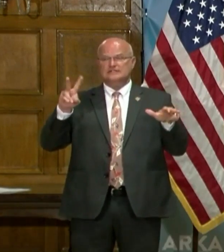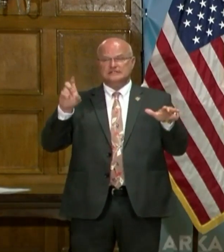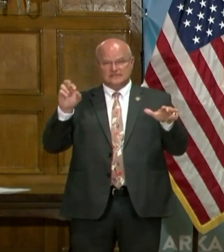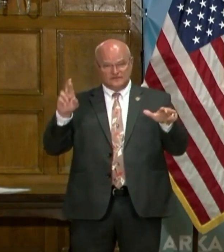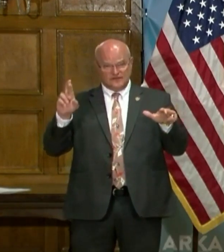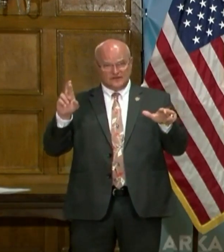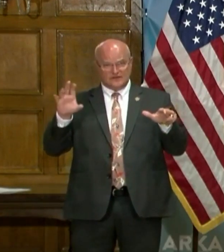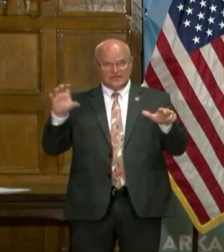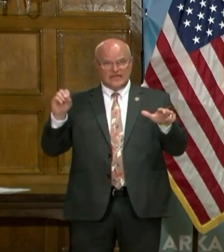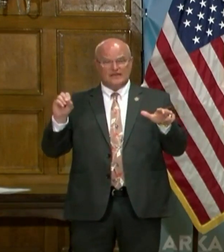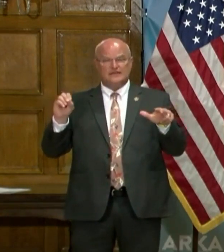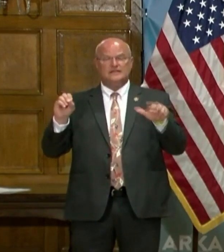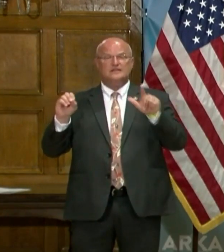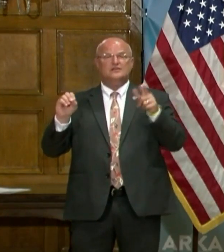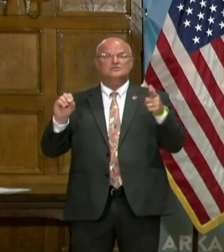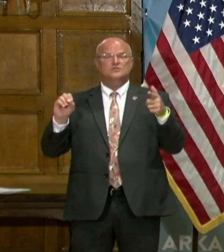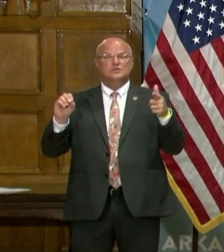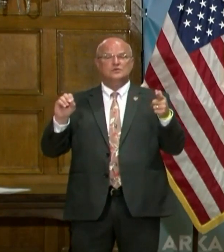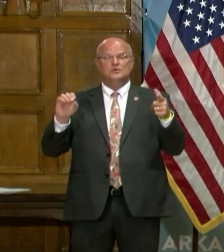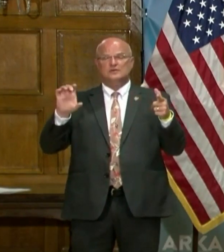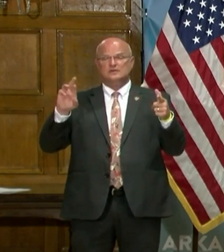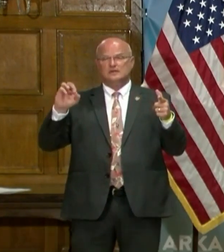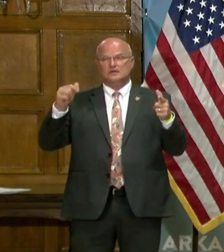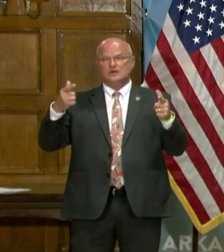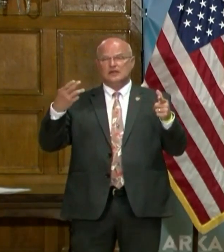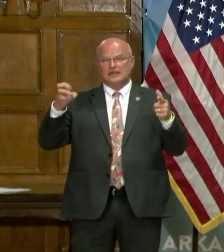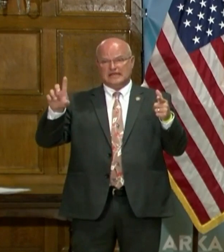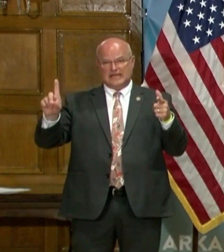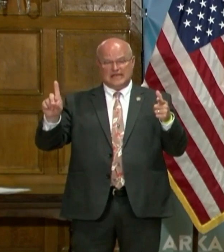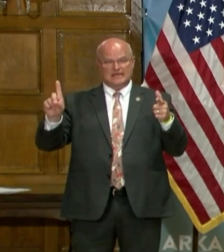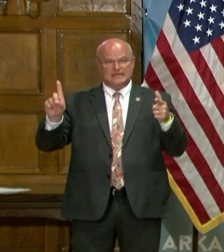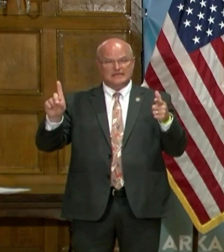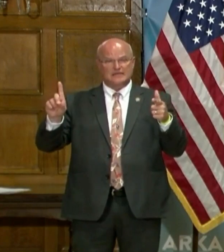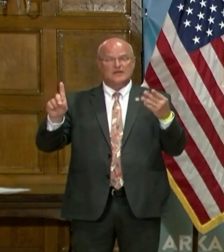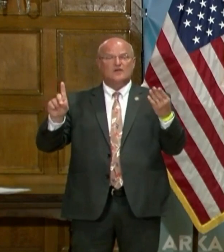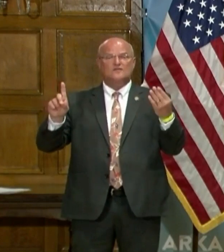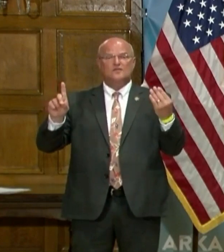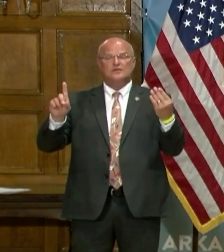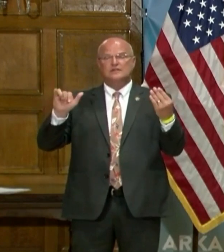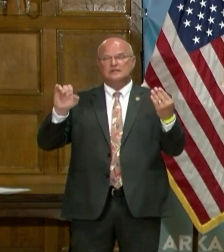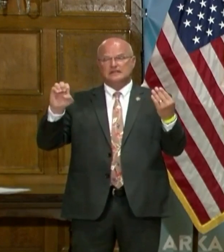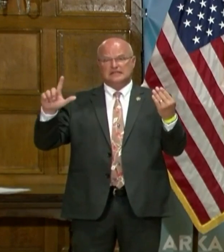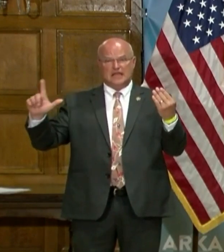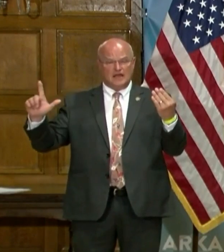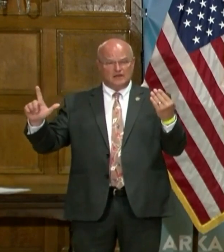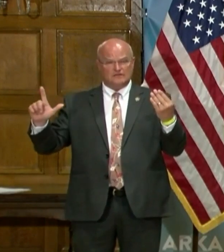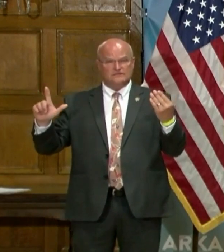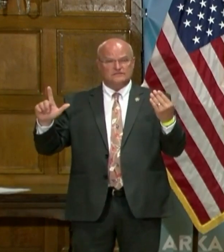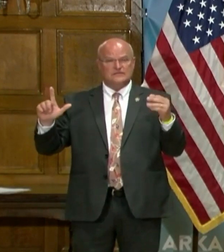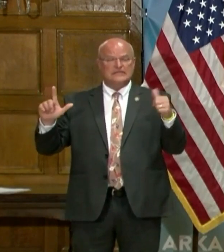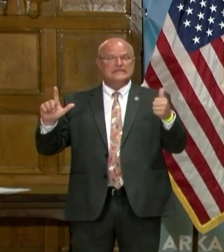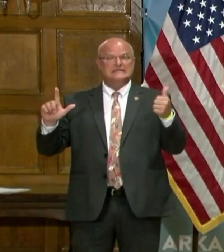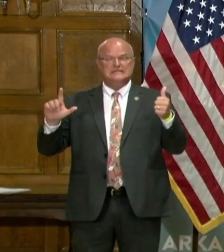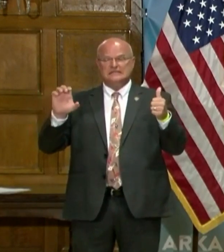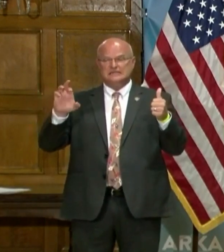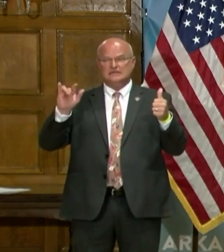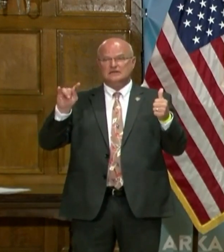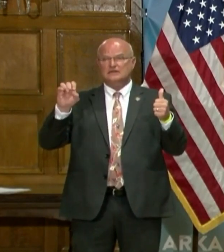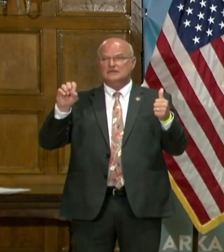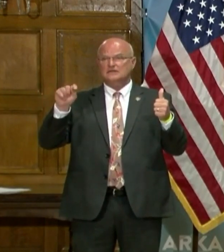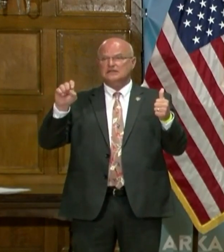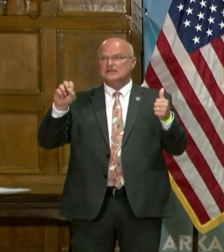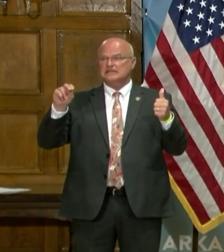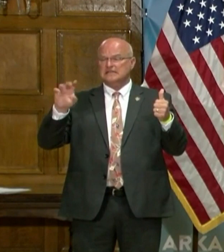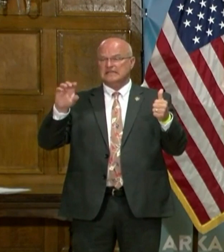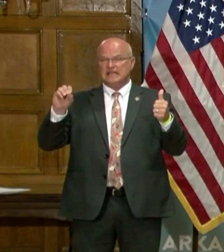County, 21 in Craighead County, 14 in Yell County, and 10 in Crittenden County. All